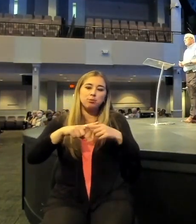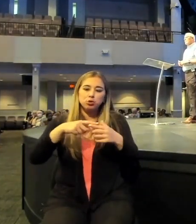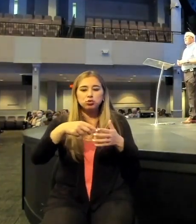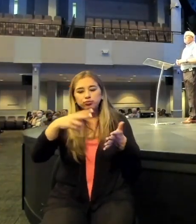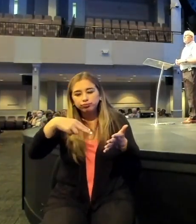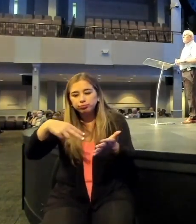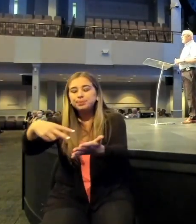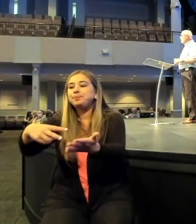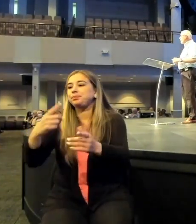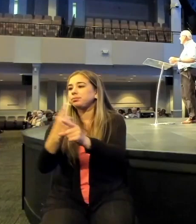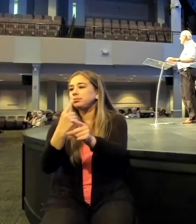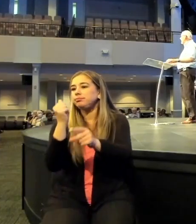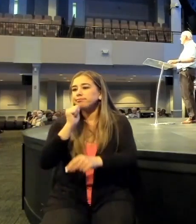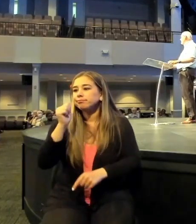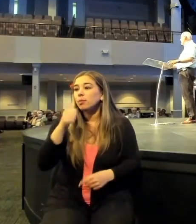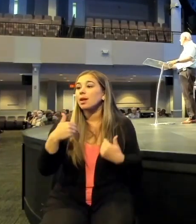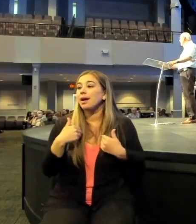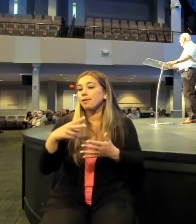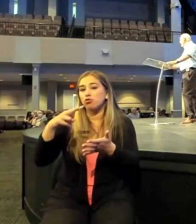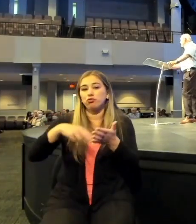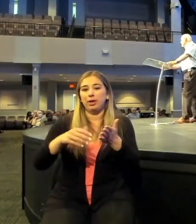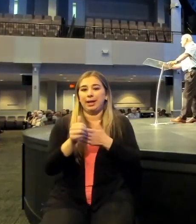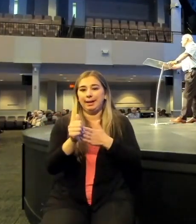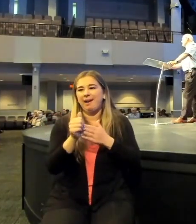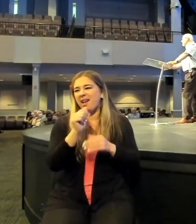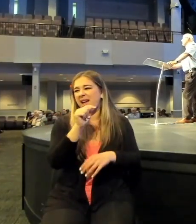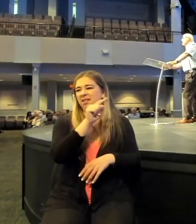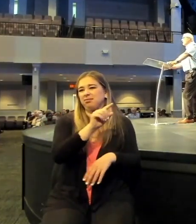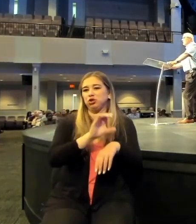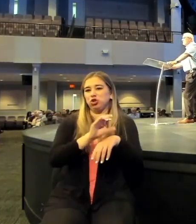on a regular basis. We have a reading guide for you at